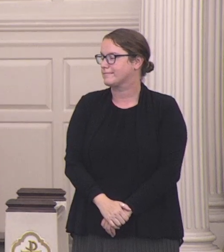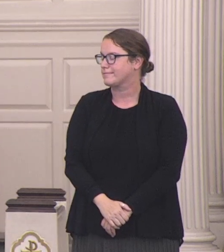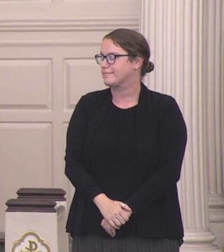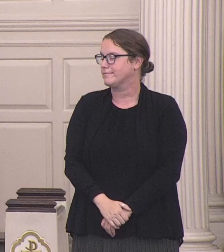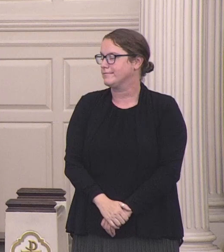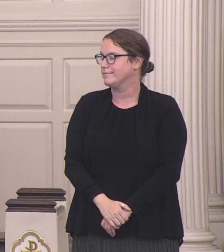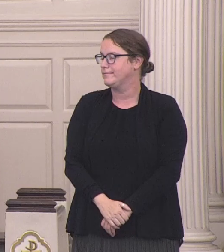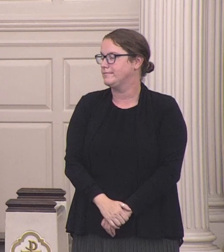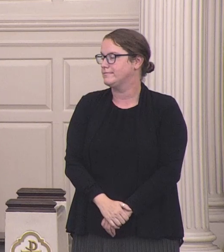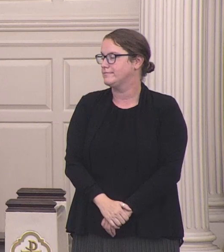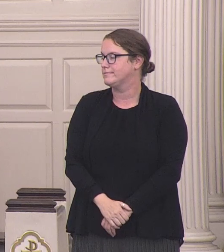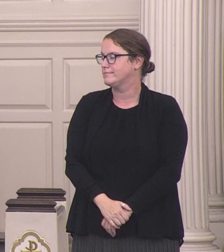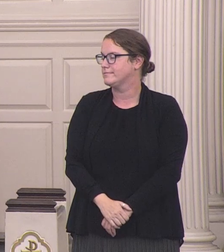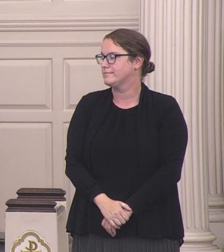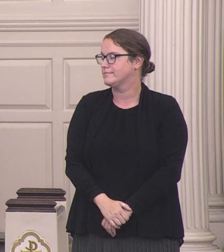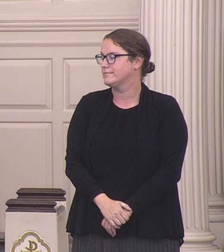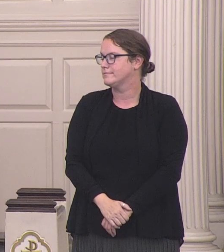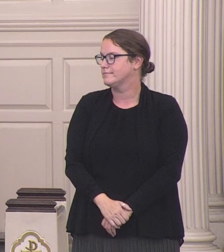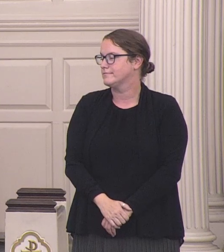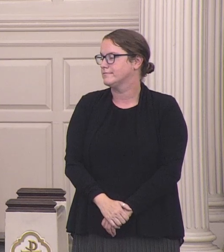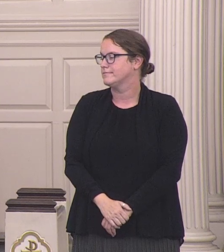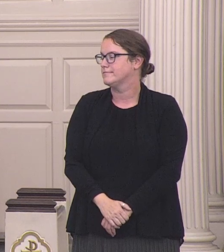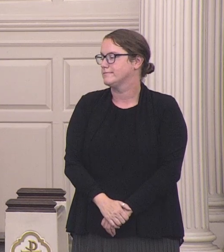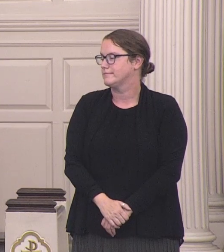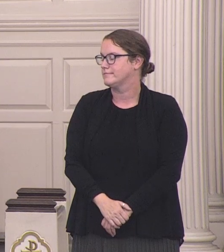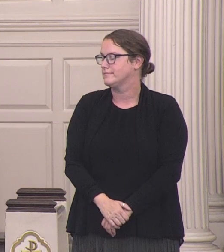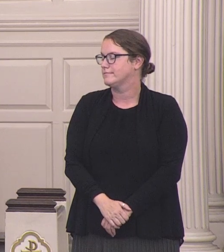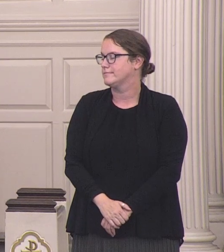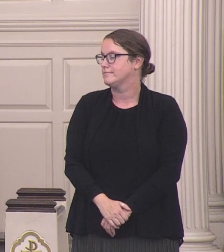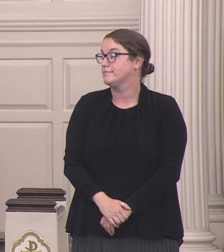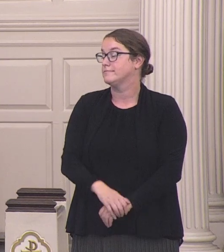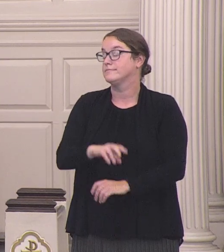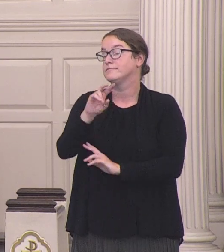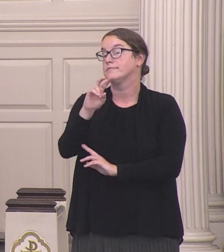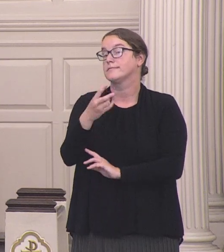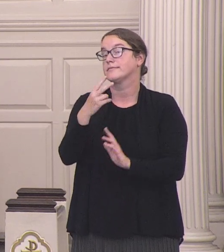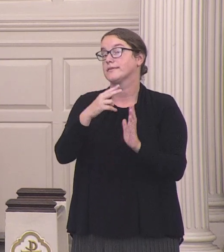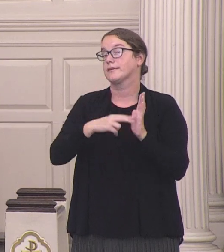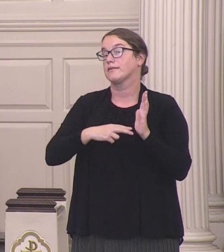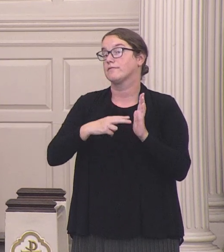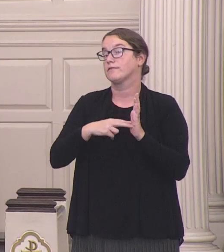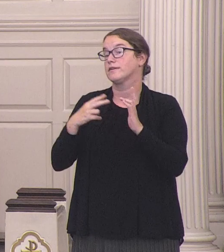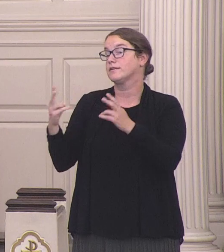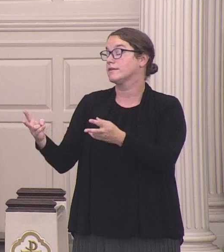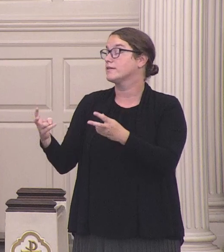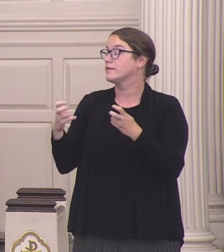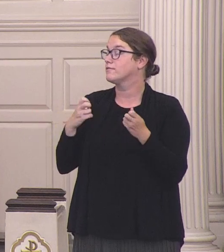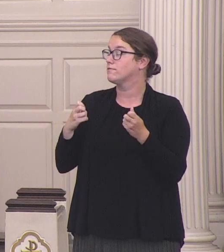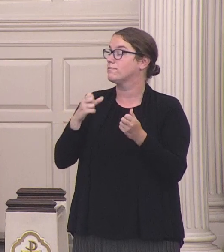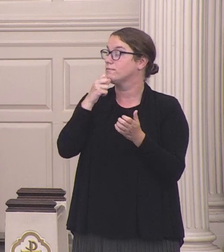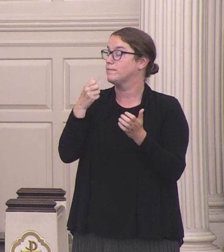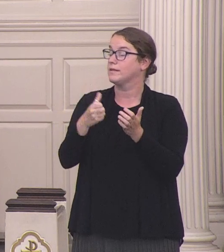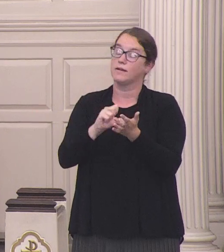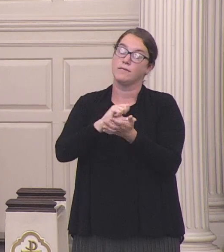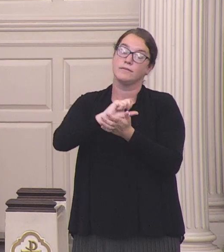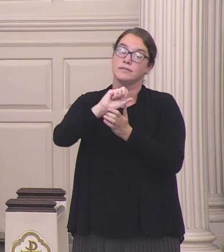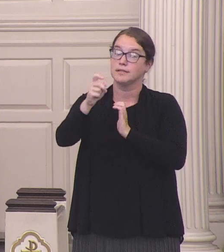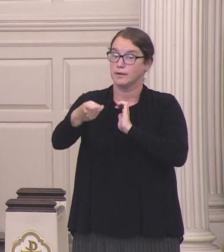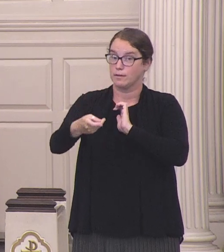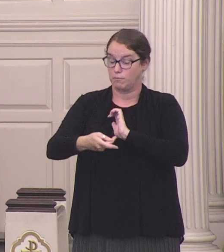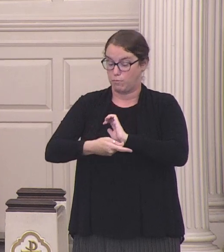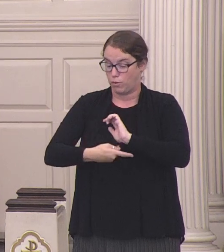The second reading is a reading from the letter of St. Paul to